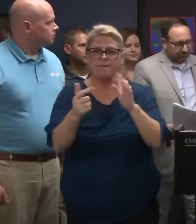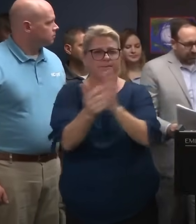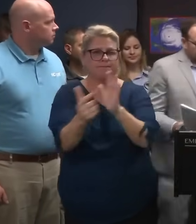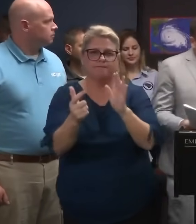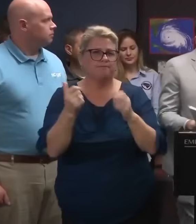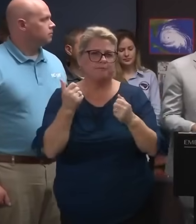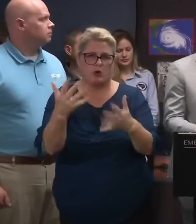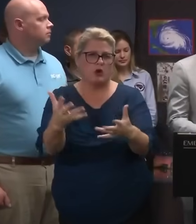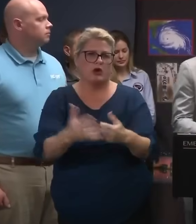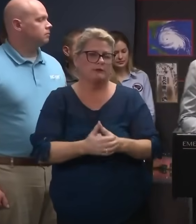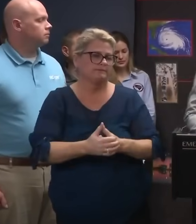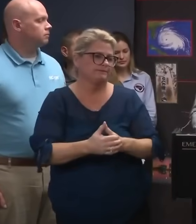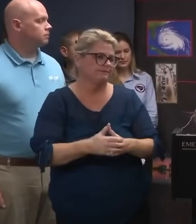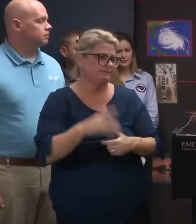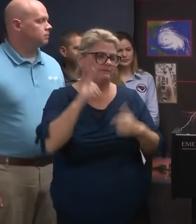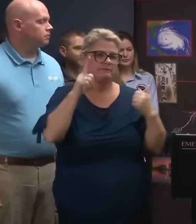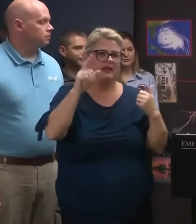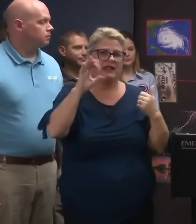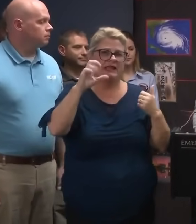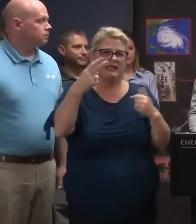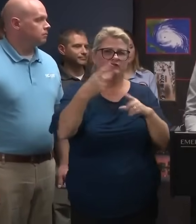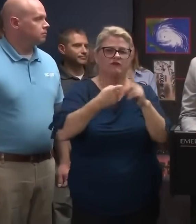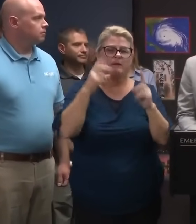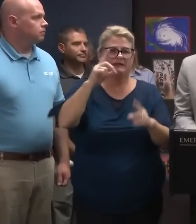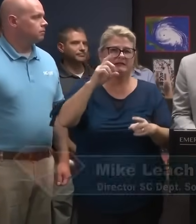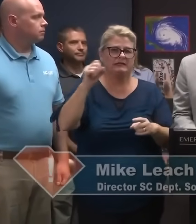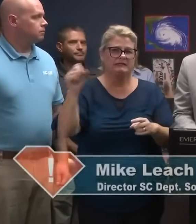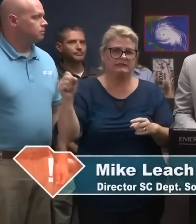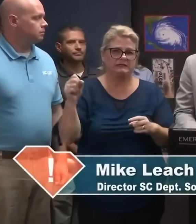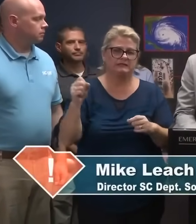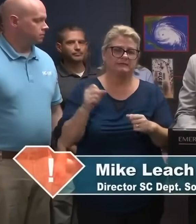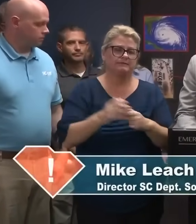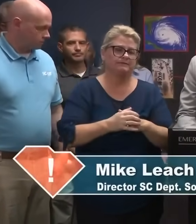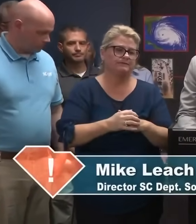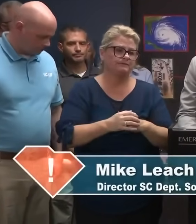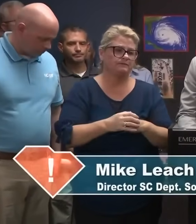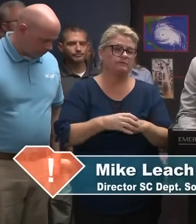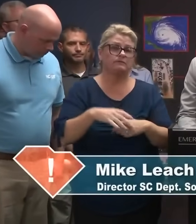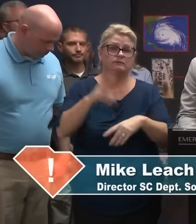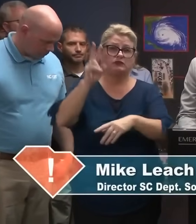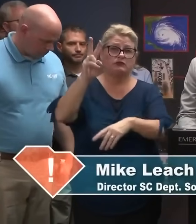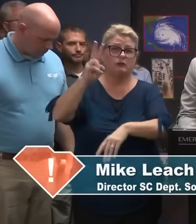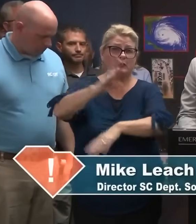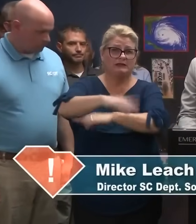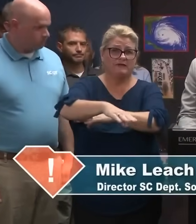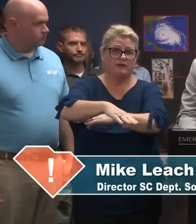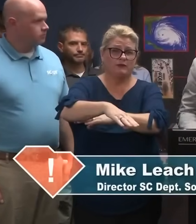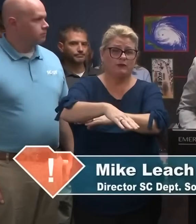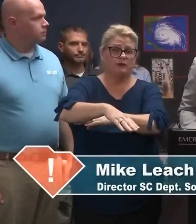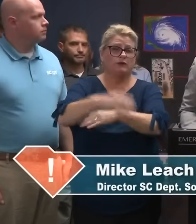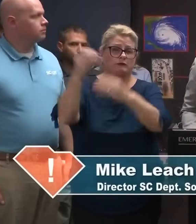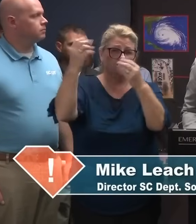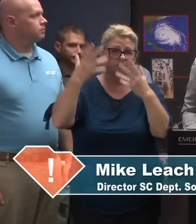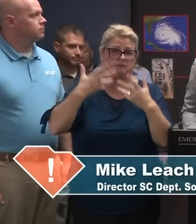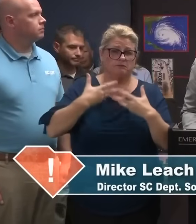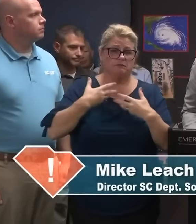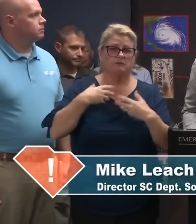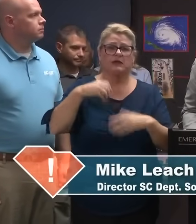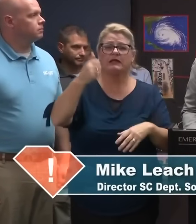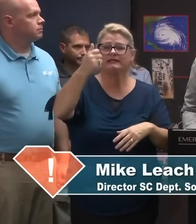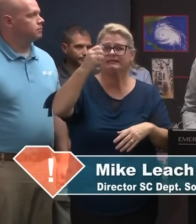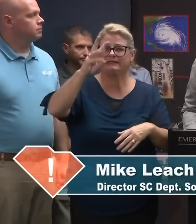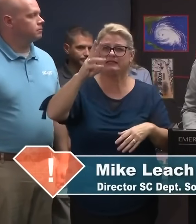Mike Leach, Department of Social Services. Thank you, Governor. Mike Leach, DSS. As of 2 p.m. today, South Carolina currently has 16